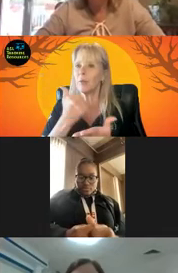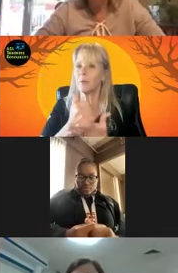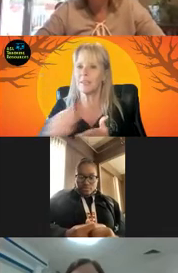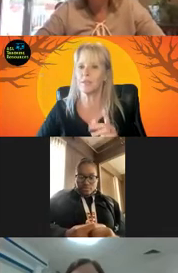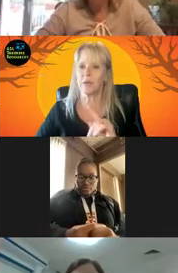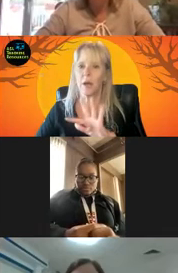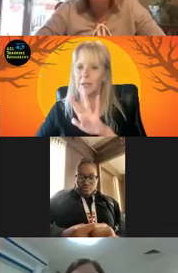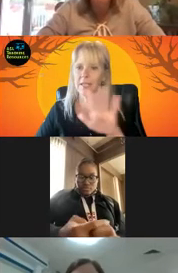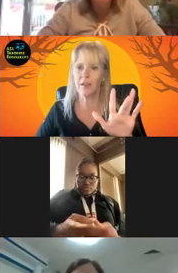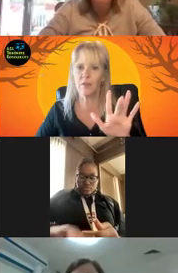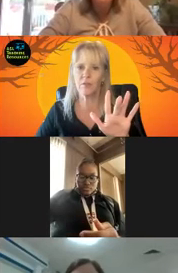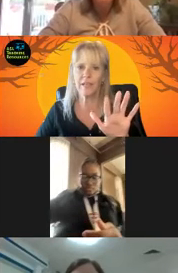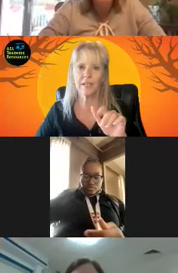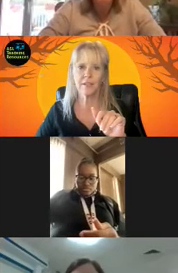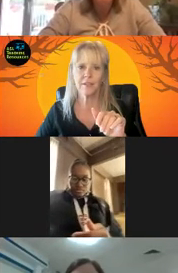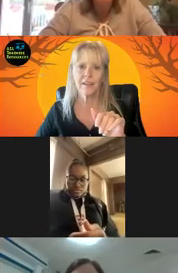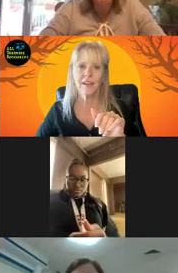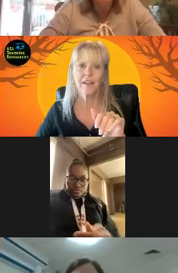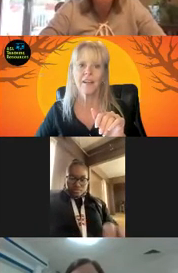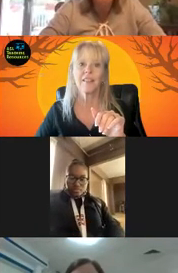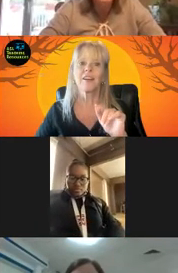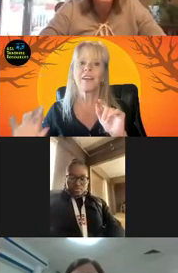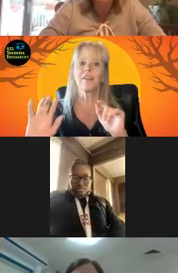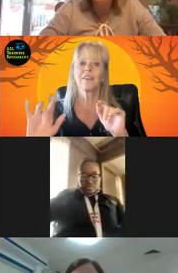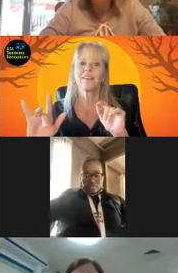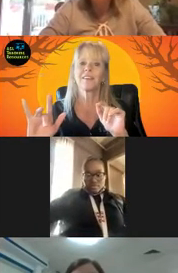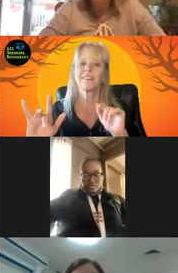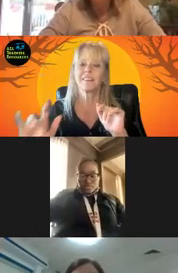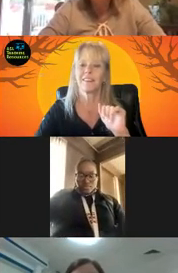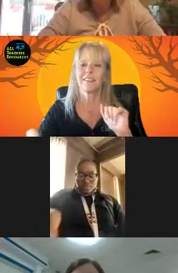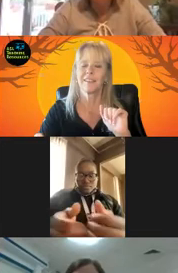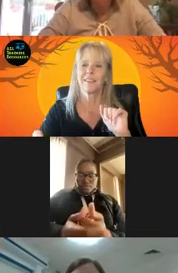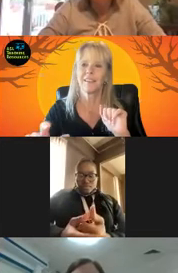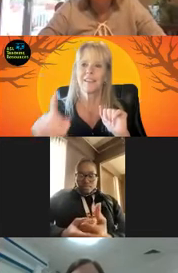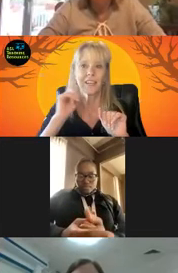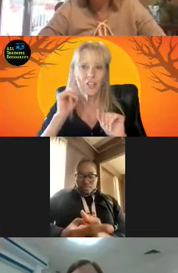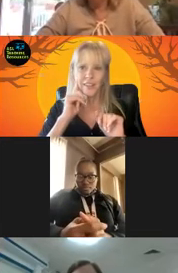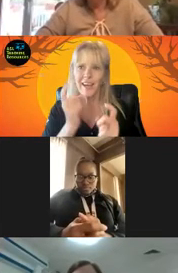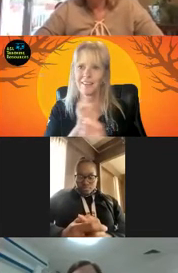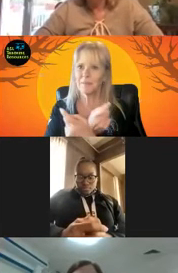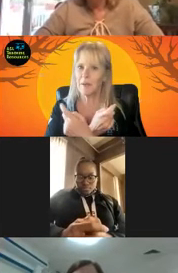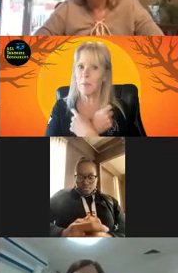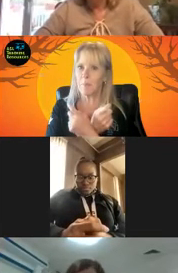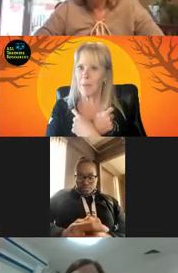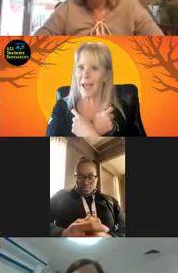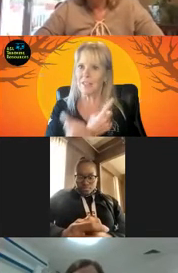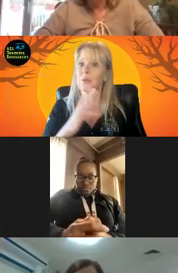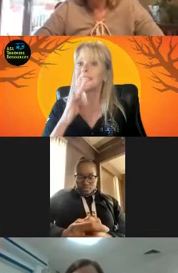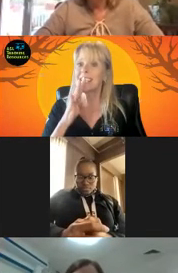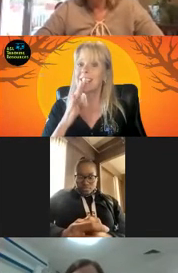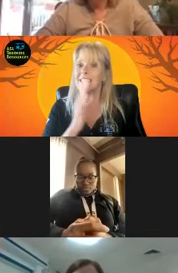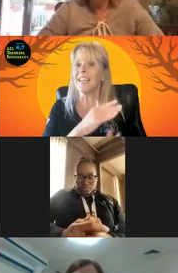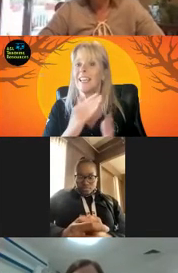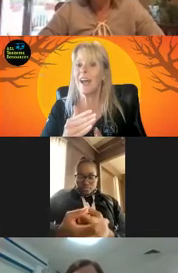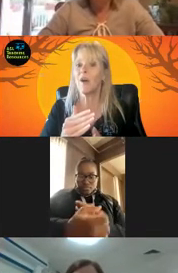ahead and help with this one. I'm going to take over right here. There you go. Bat. Can you hear that? Bat. So